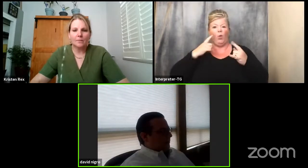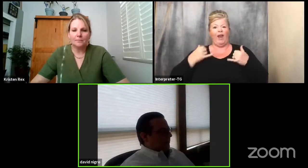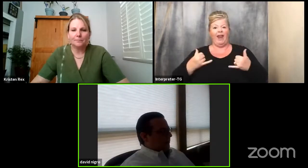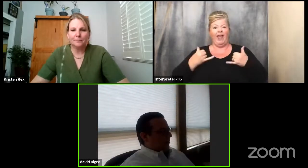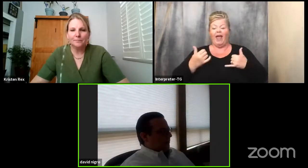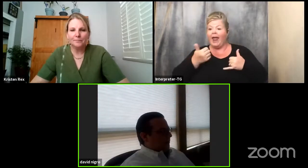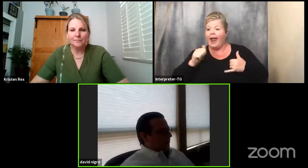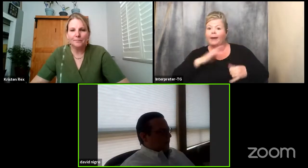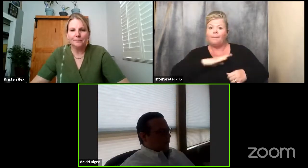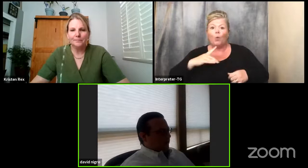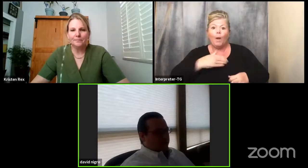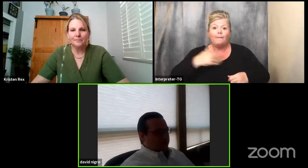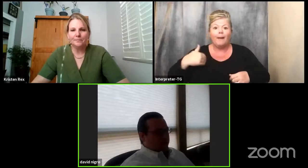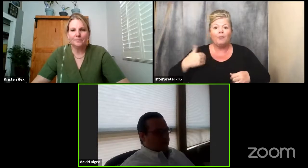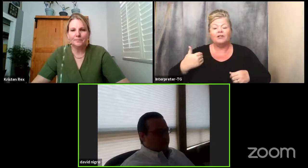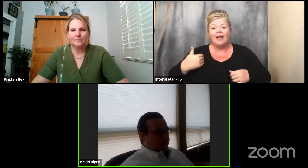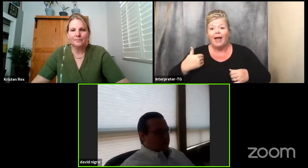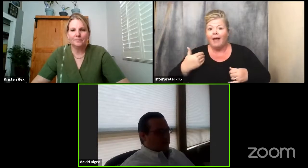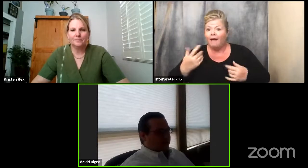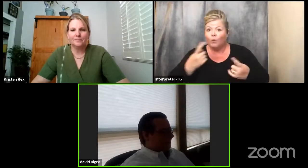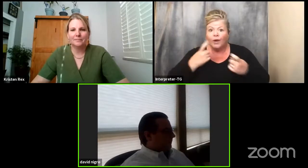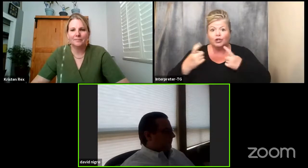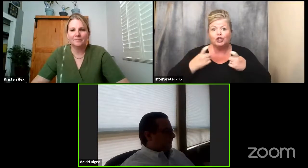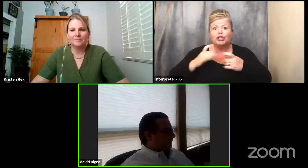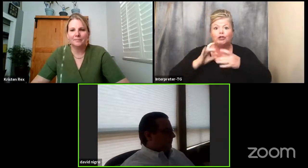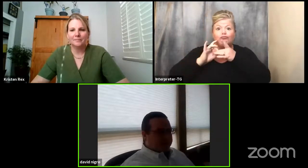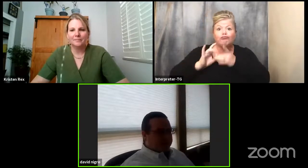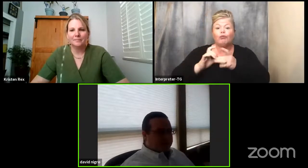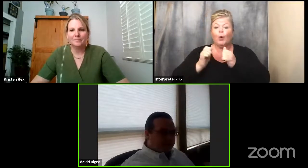video or the rules themselves?